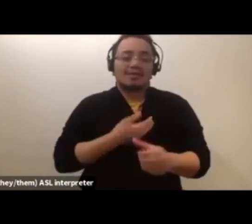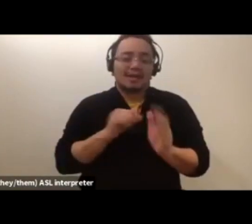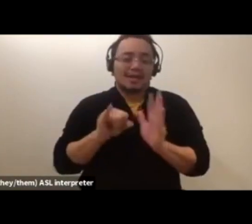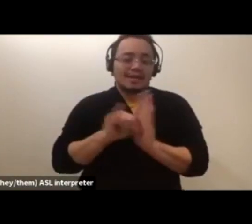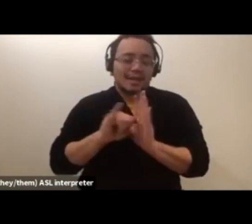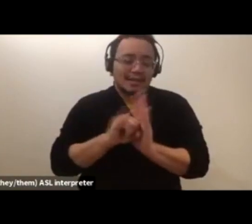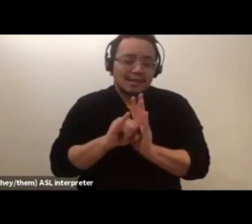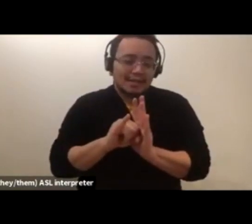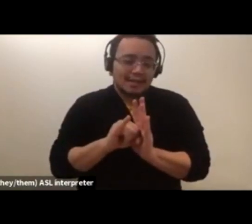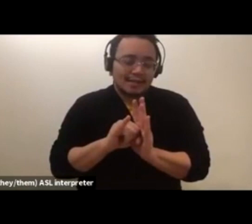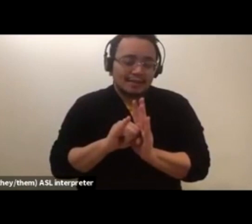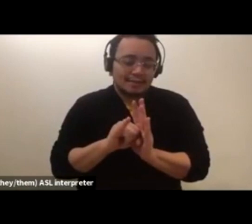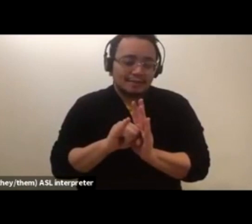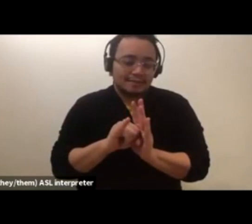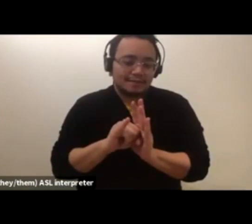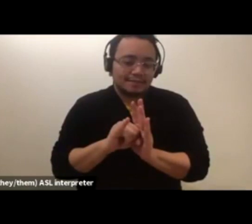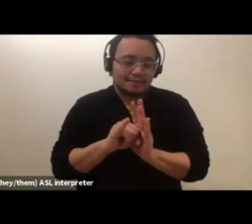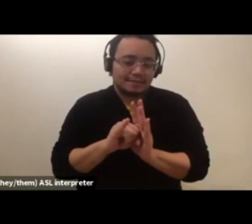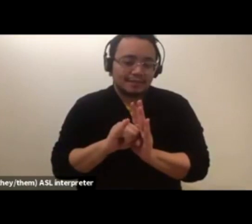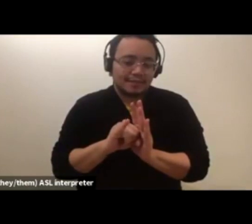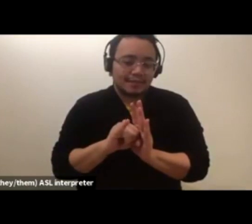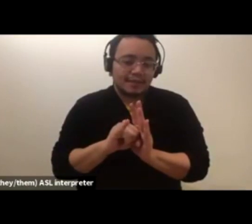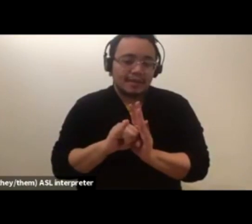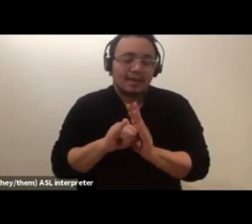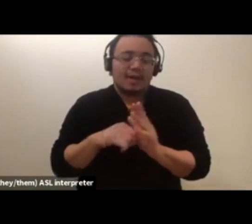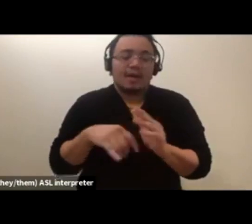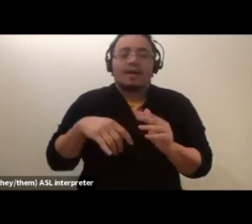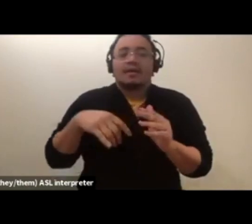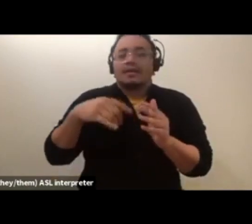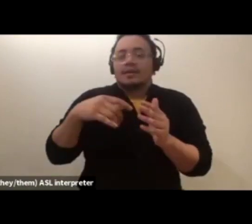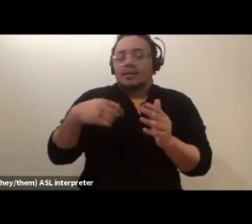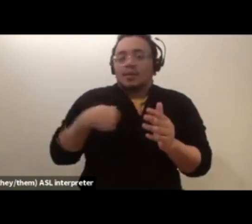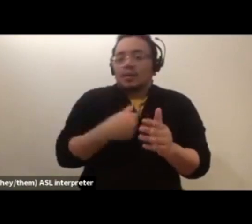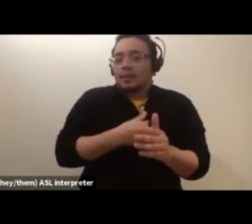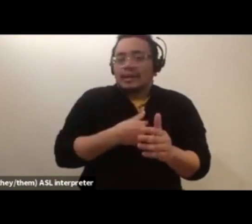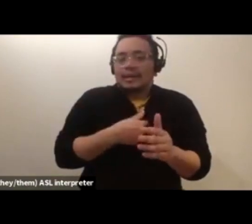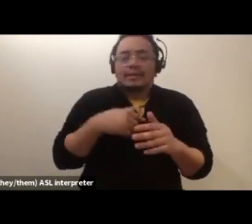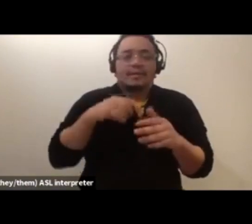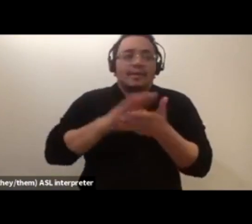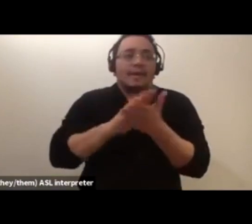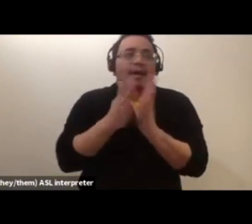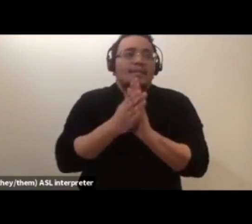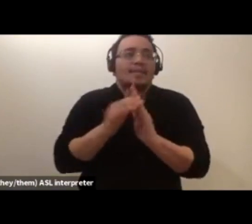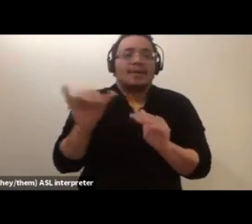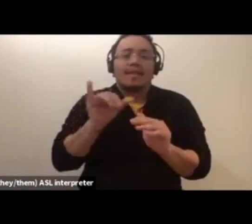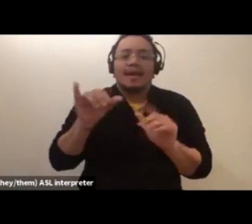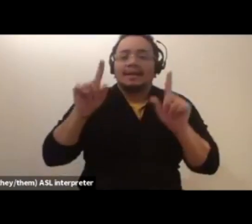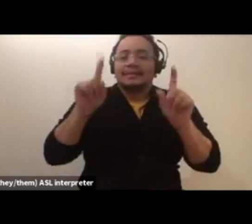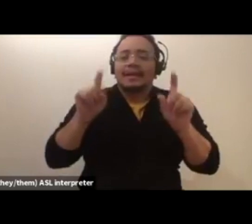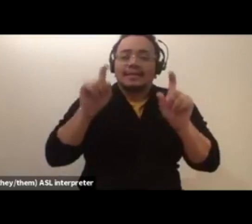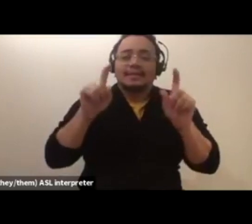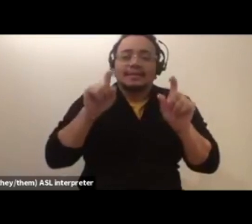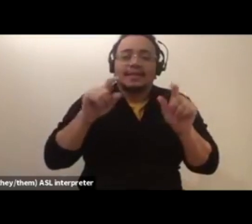where we are, I use the terminology guinea pigs, where they do not understand how to